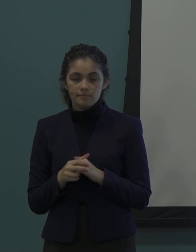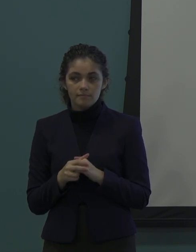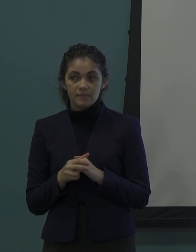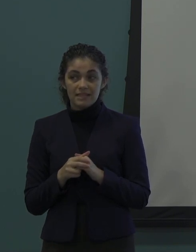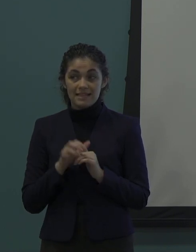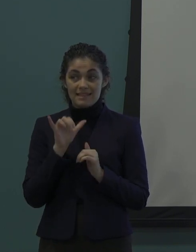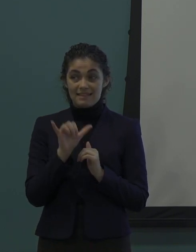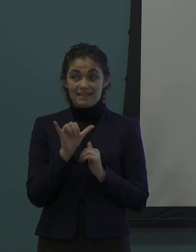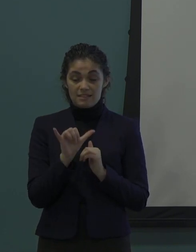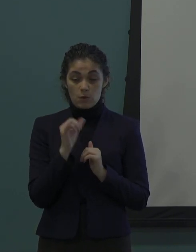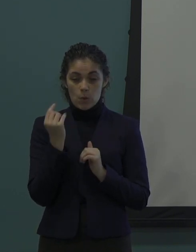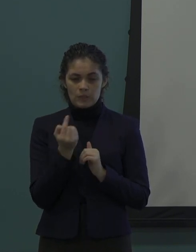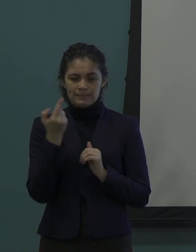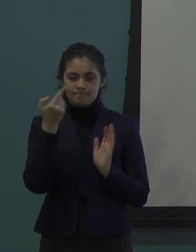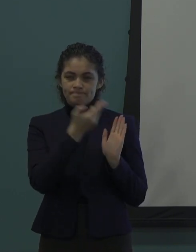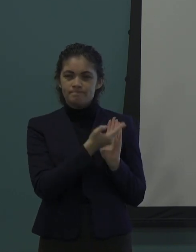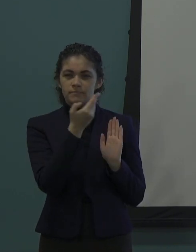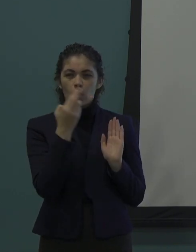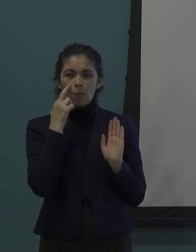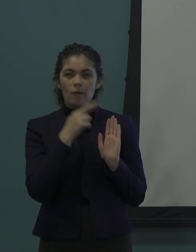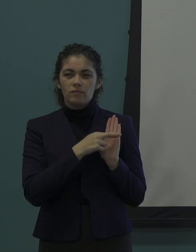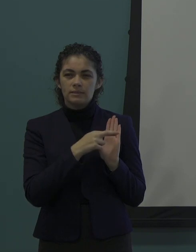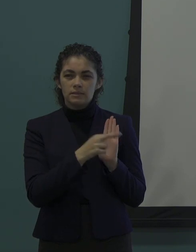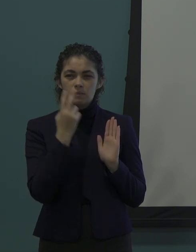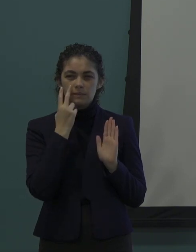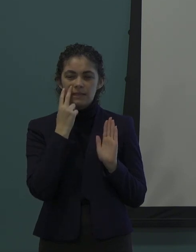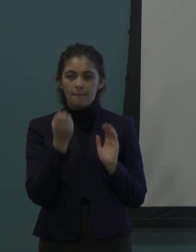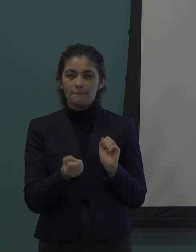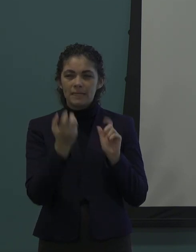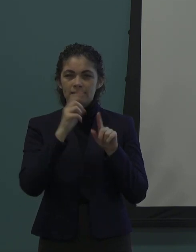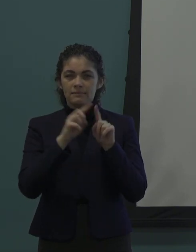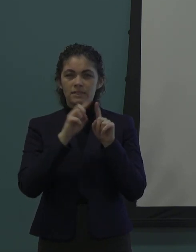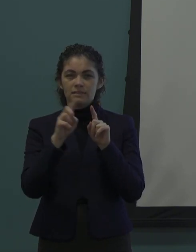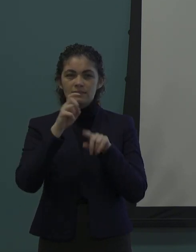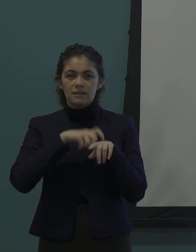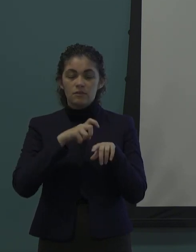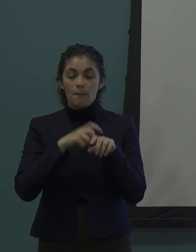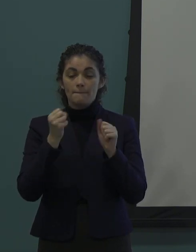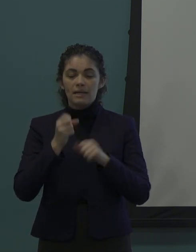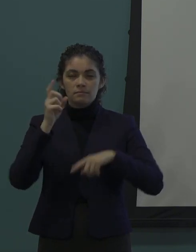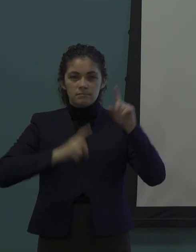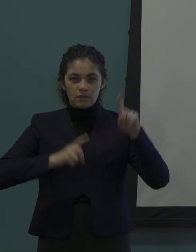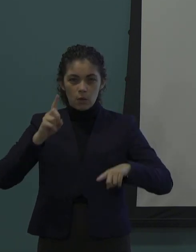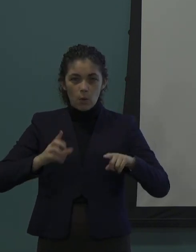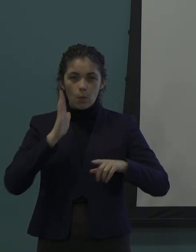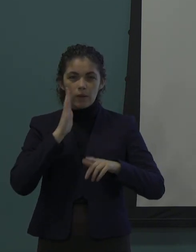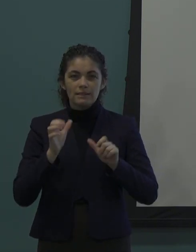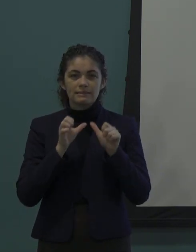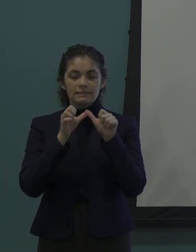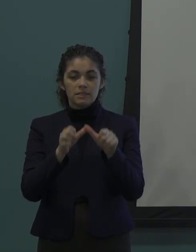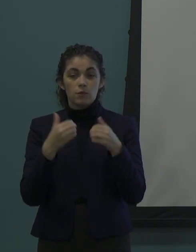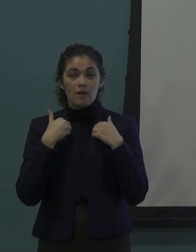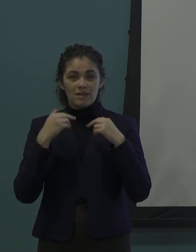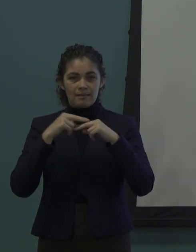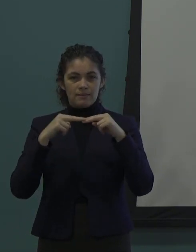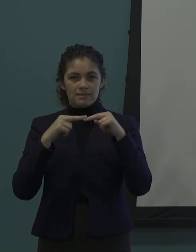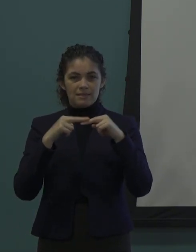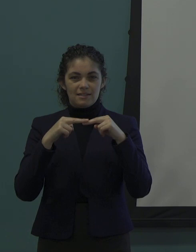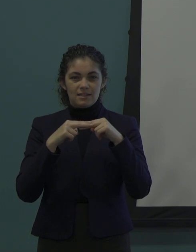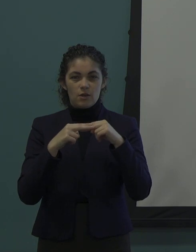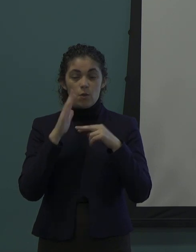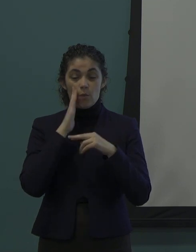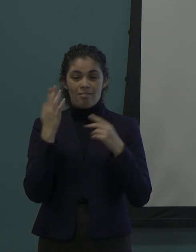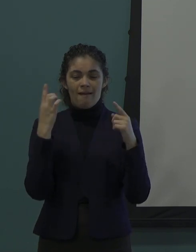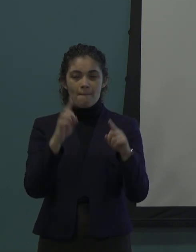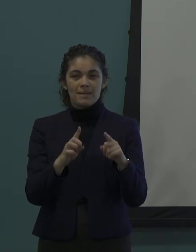This is simply here as a reference. You have seen this many times. There are many versions of this. I will continue to leave it in our slides, which